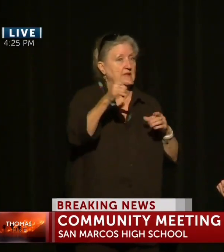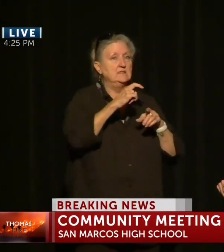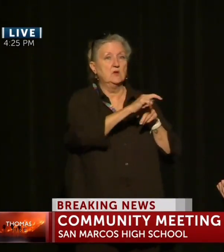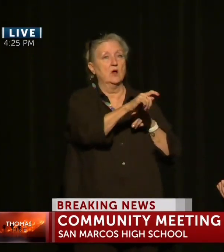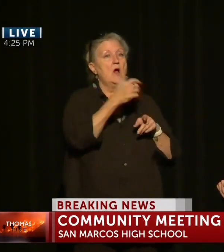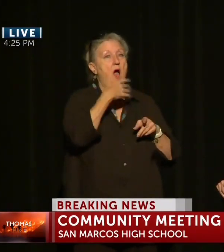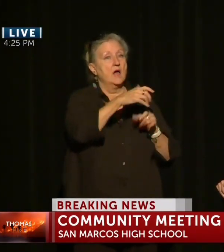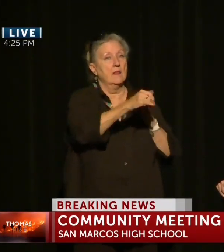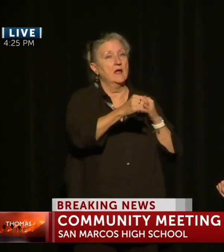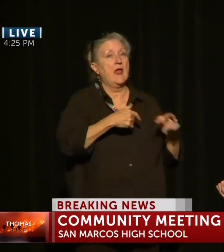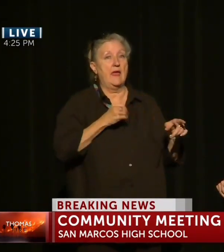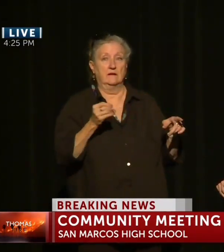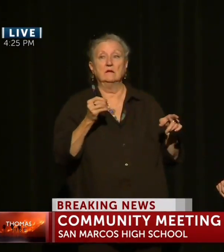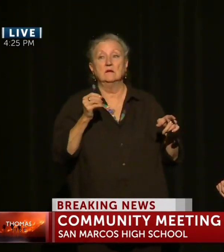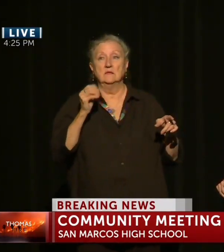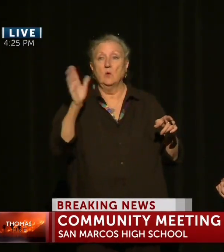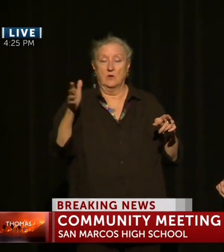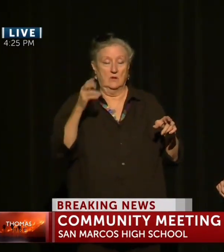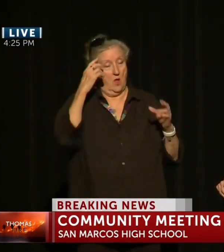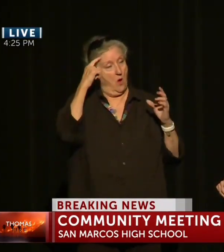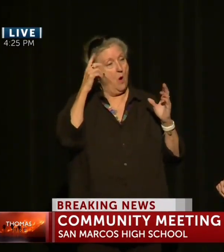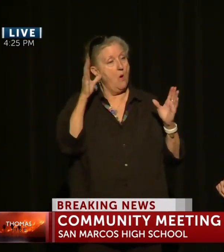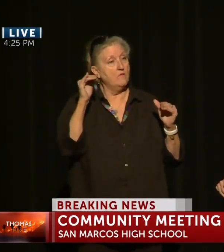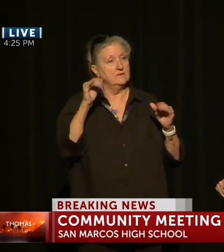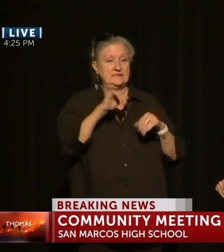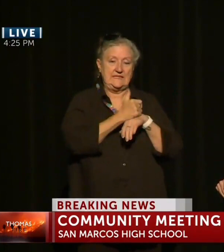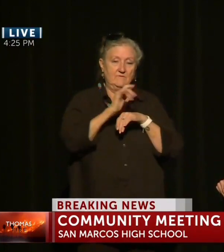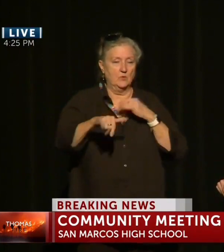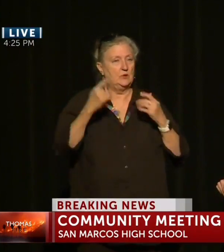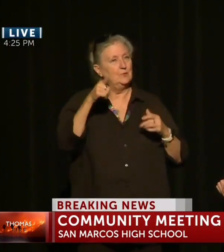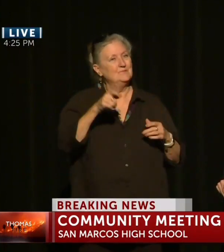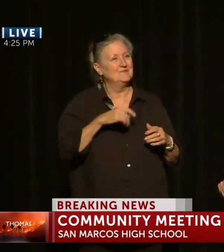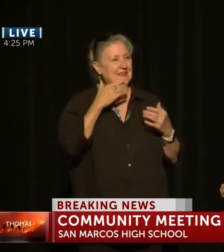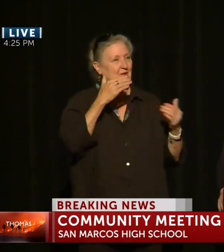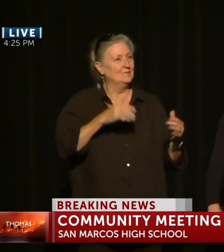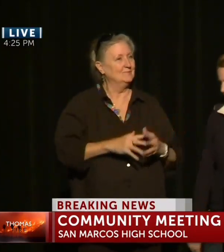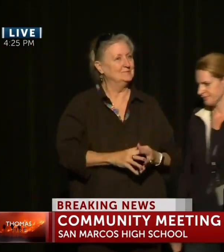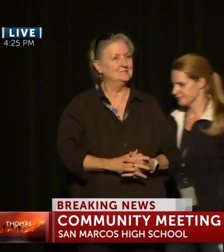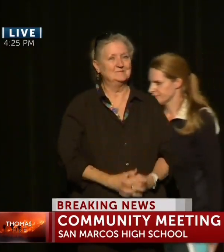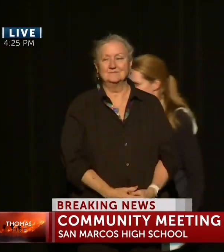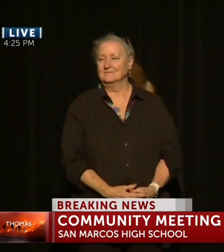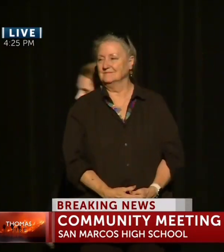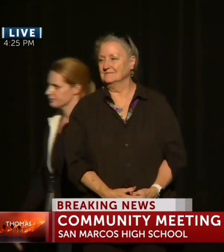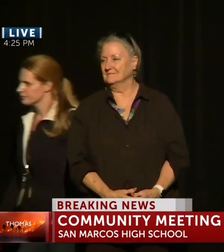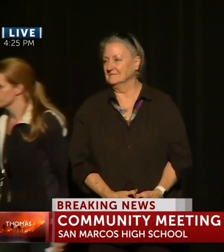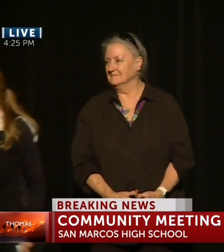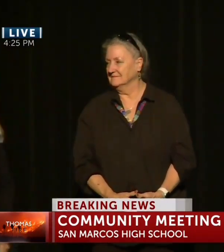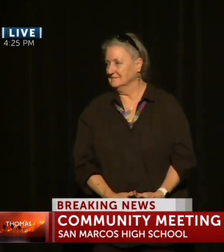call our hotline and we can hopefully arrange that for you. Thank you.